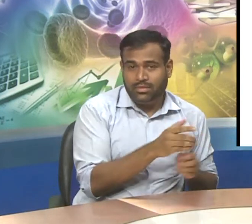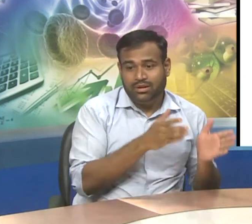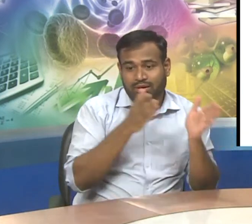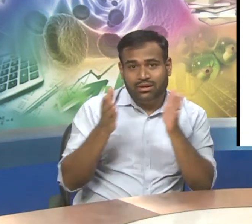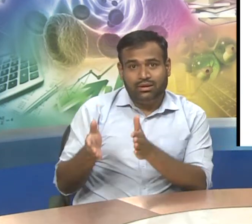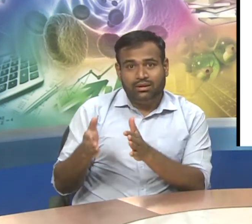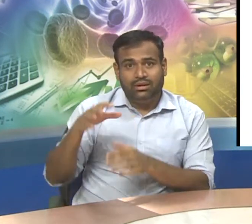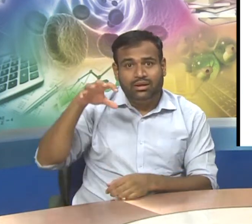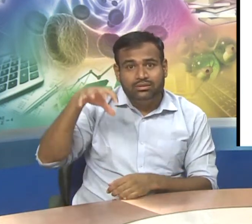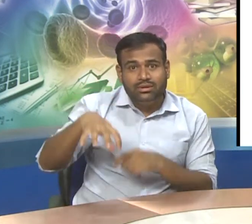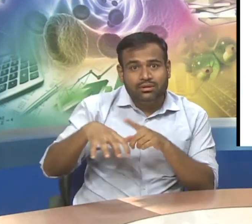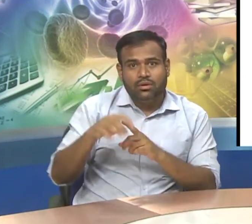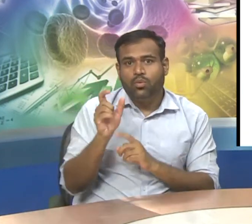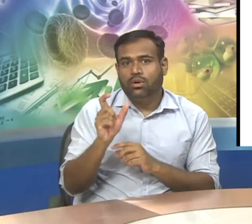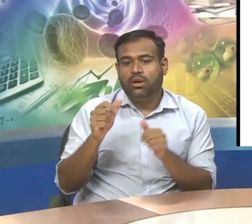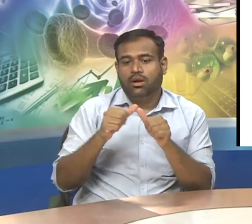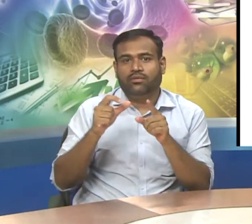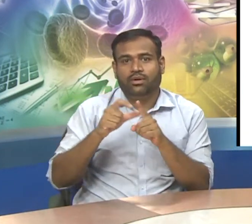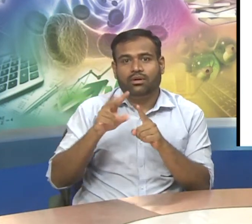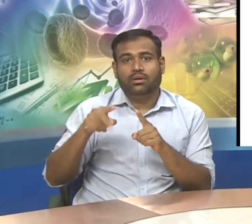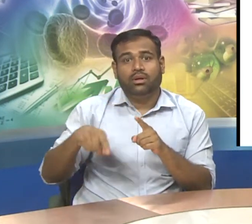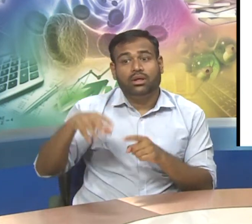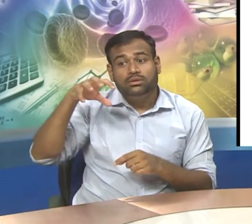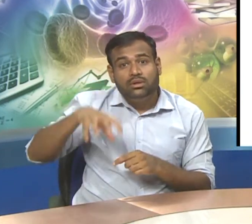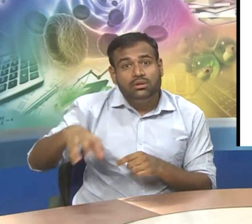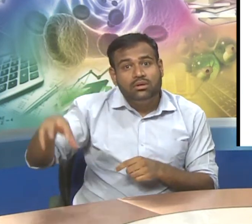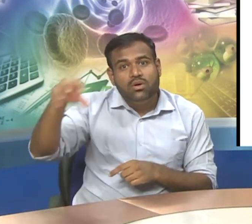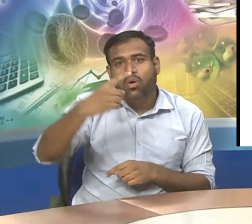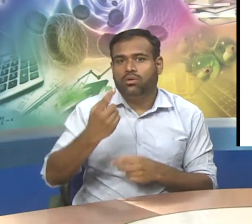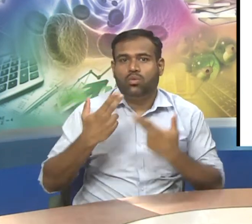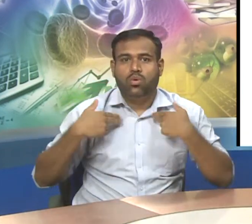the states, you can see the Advocate General of States.